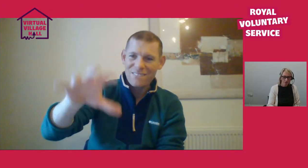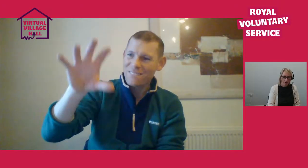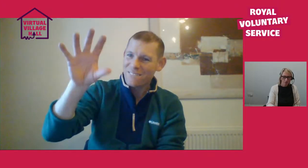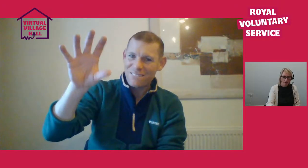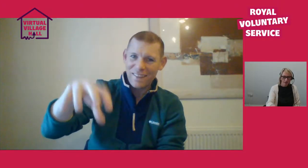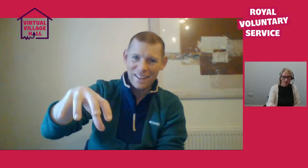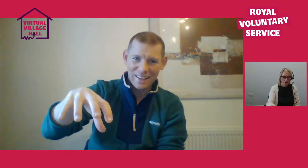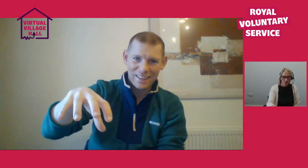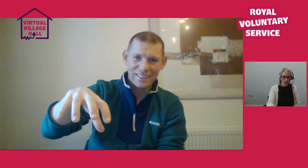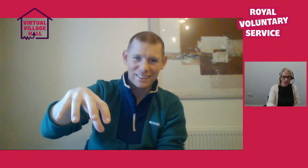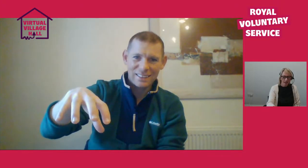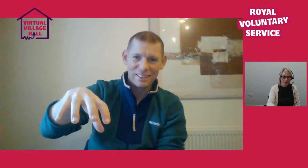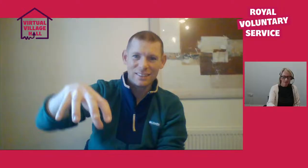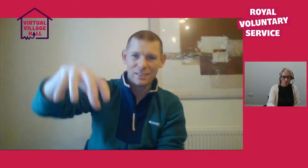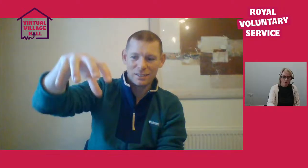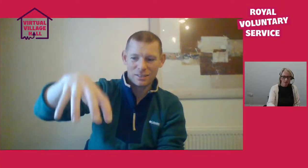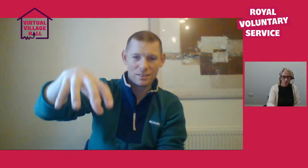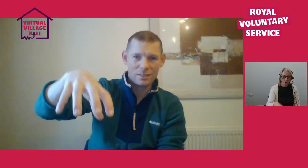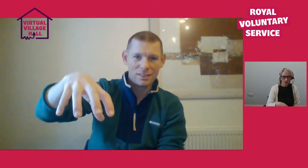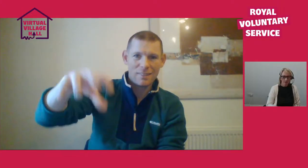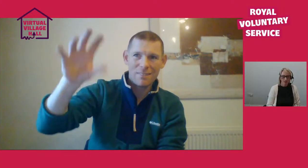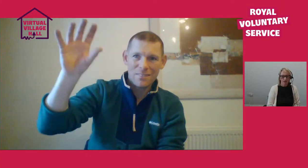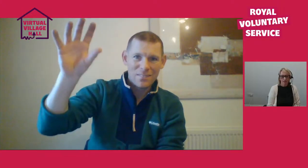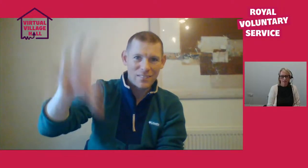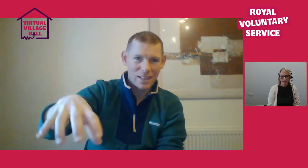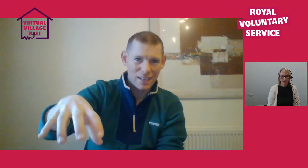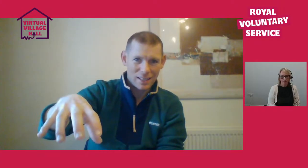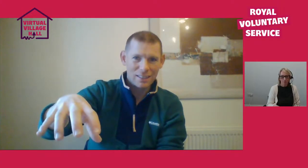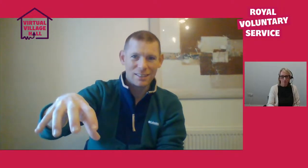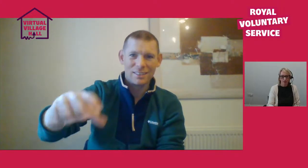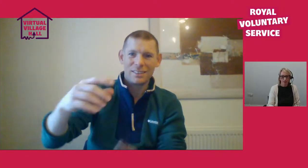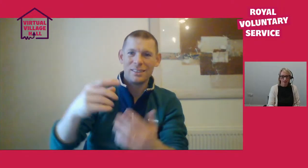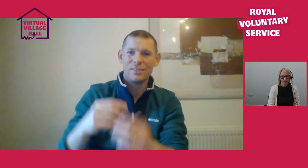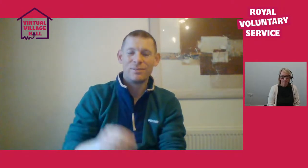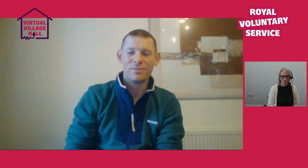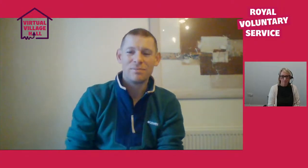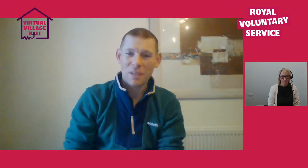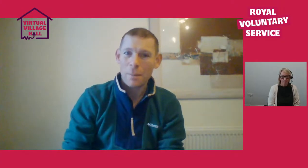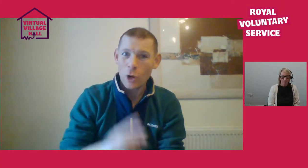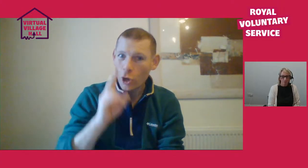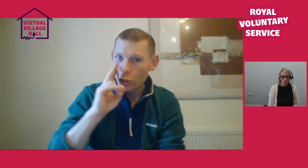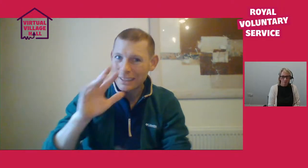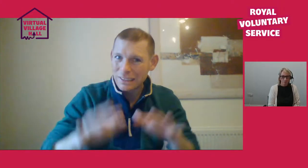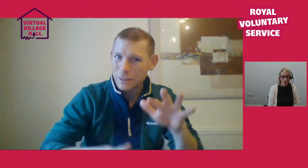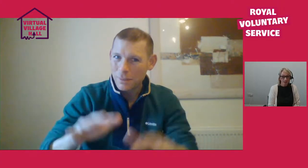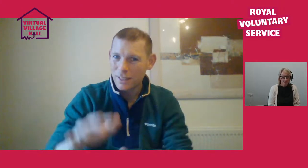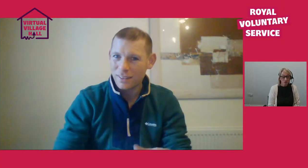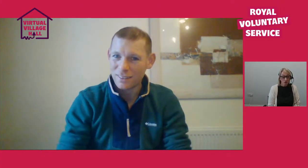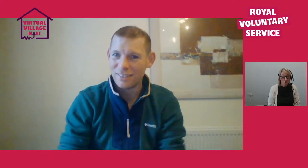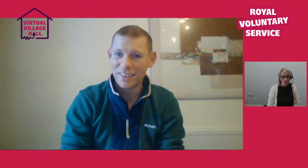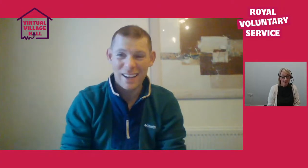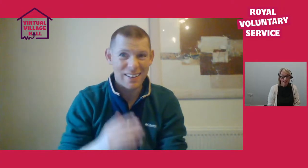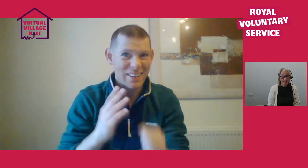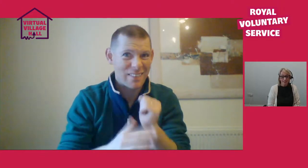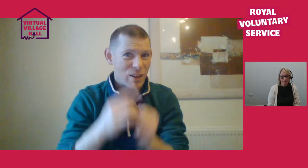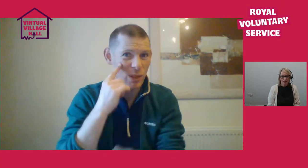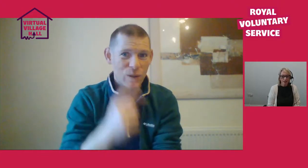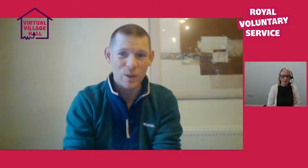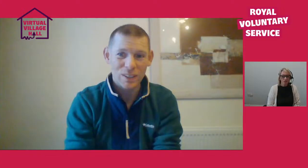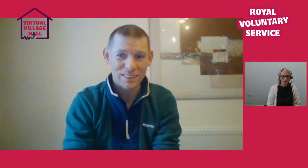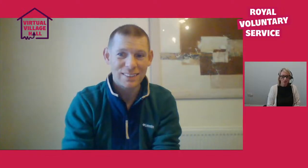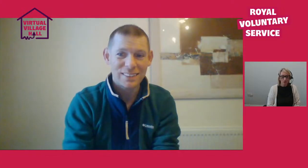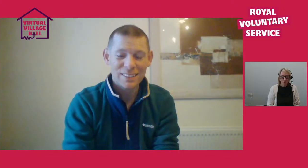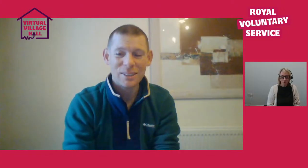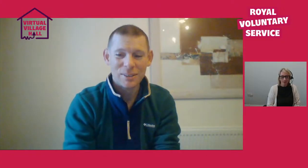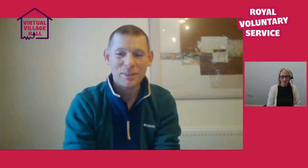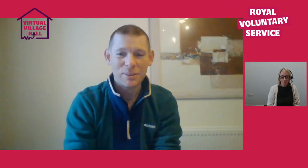a, planted on the land where it is. So that's the sign for villa. But yes, you are right, actually, Penny.